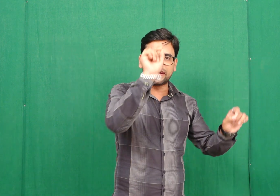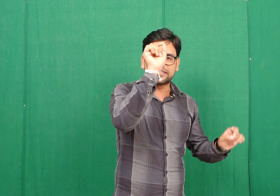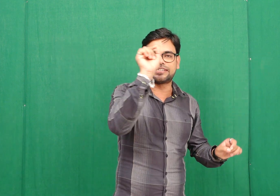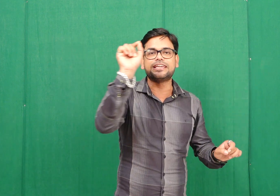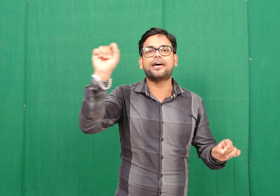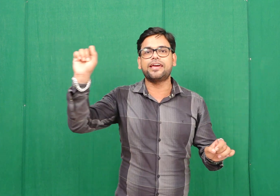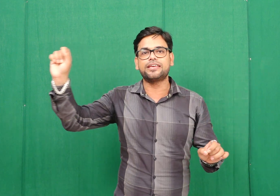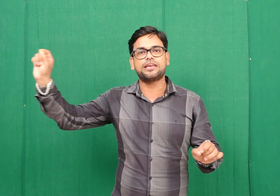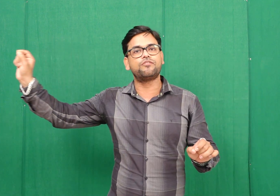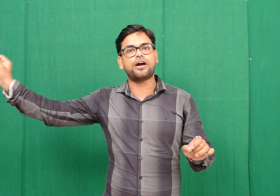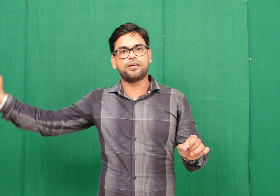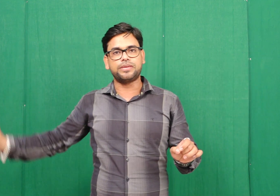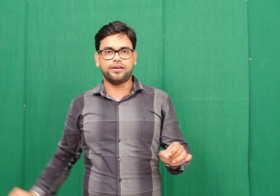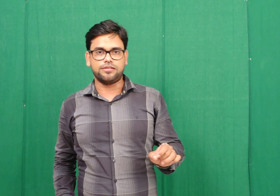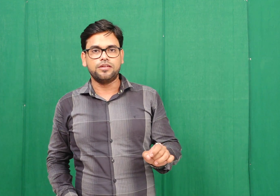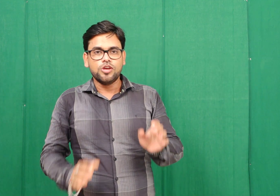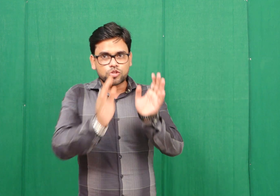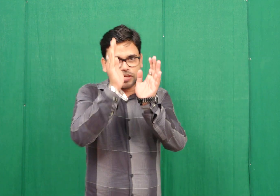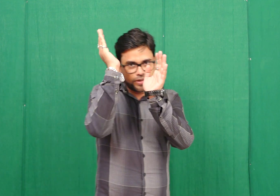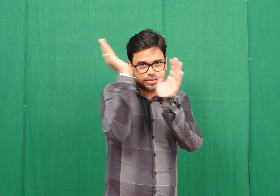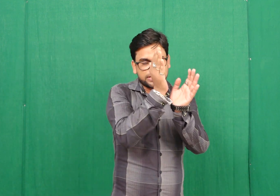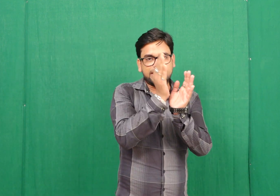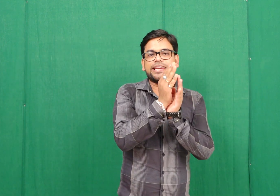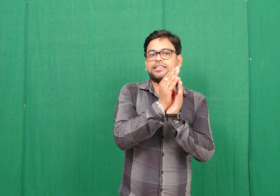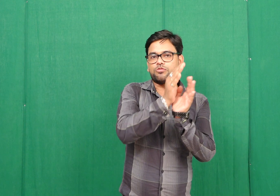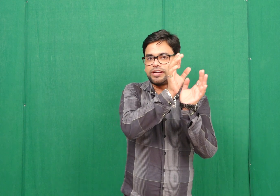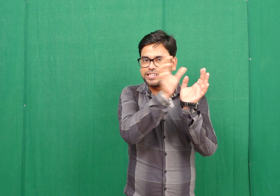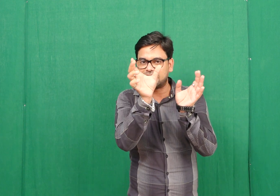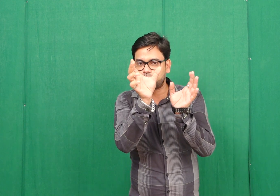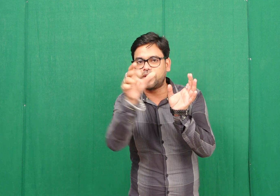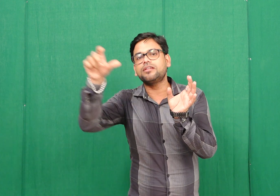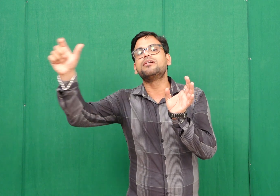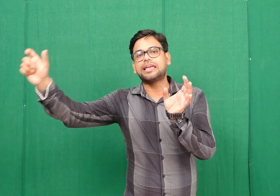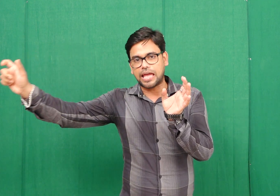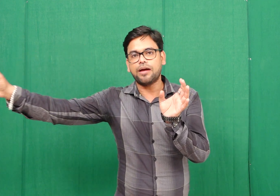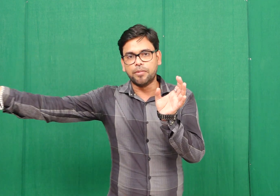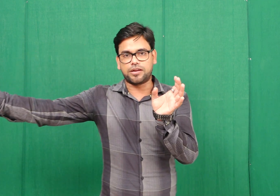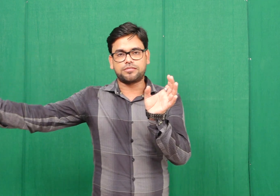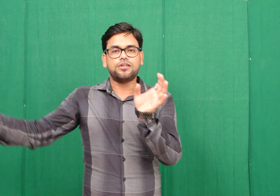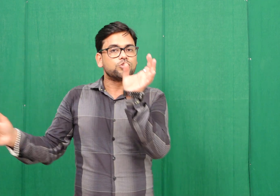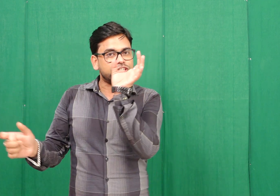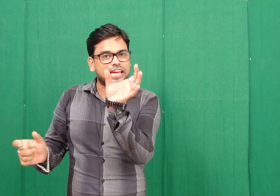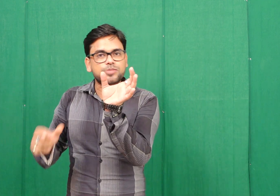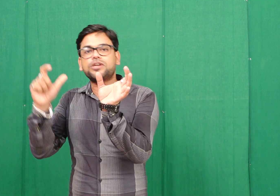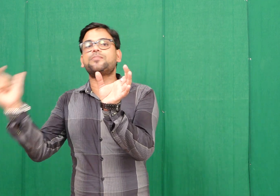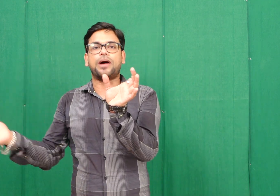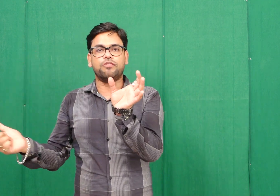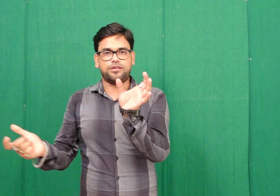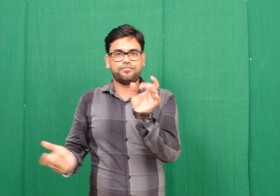it's a TRANSFORMER. So if we segregate that one, transformer, to transfer the power.